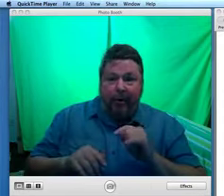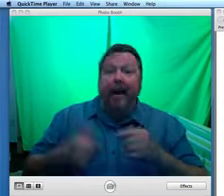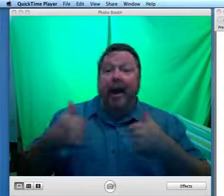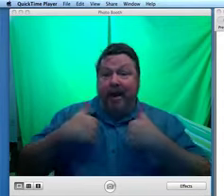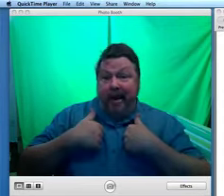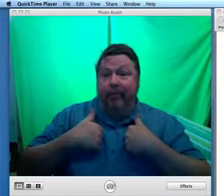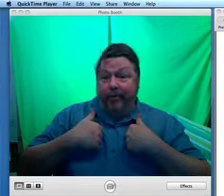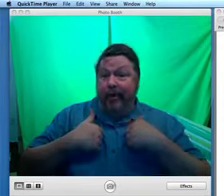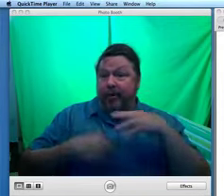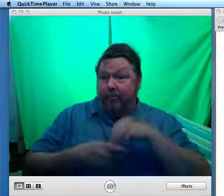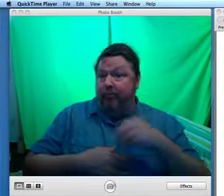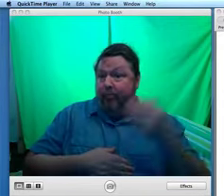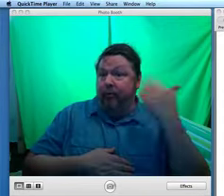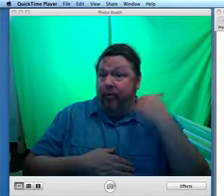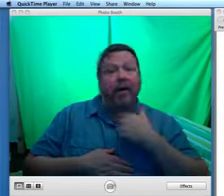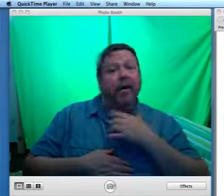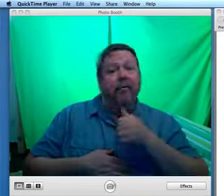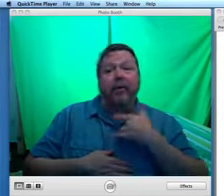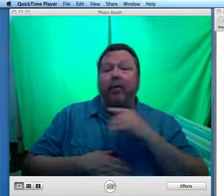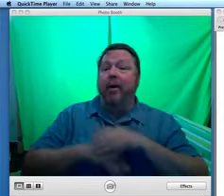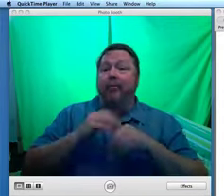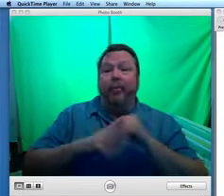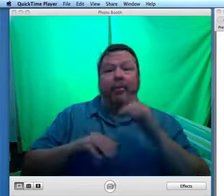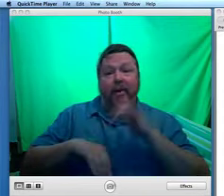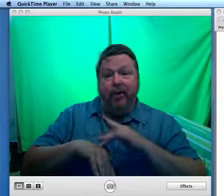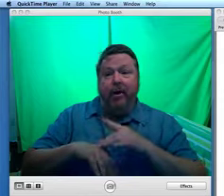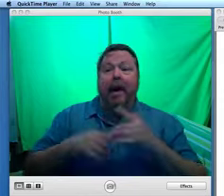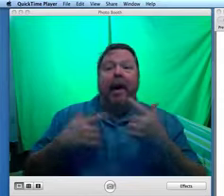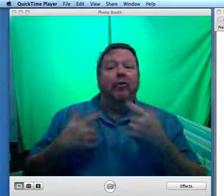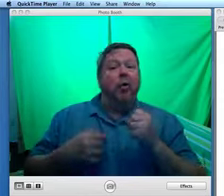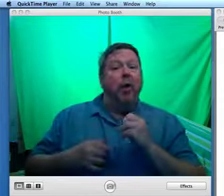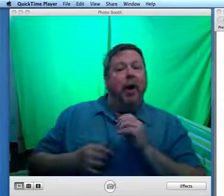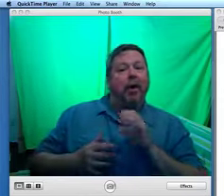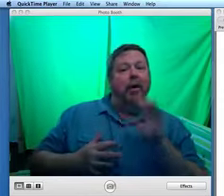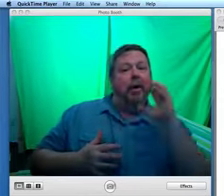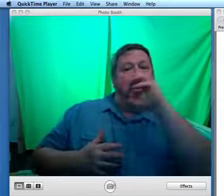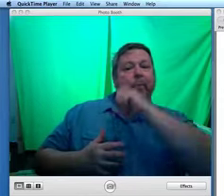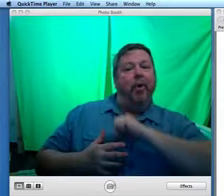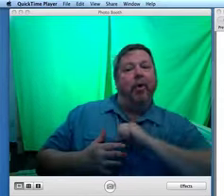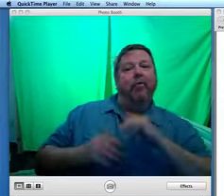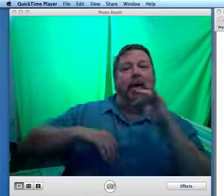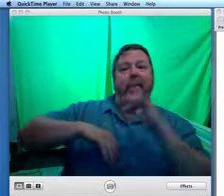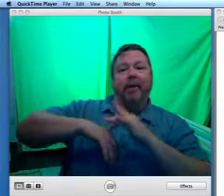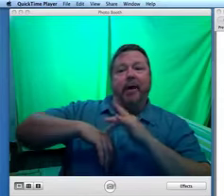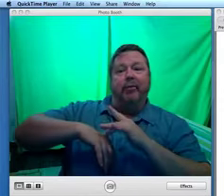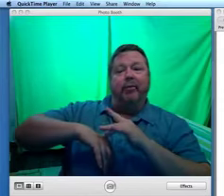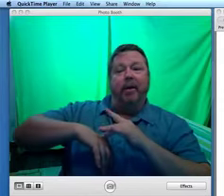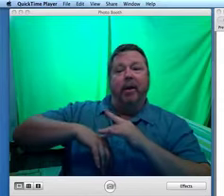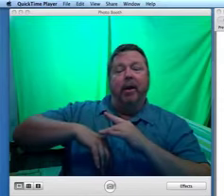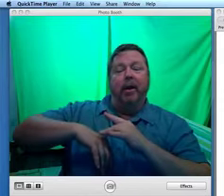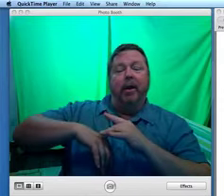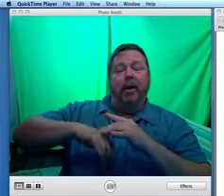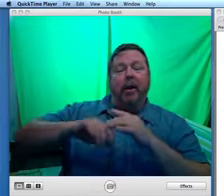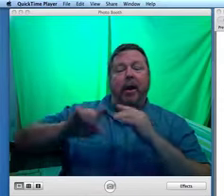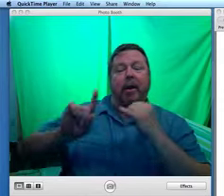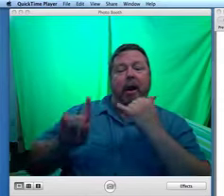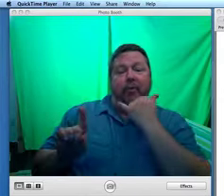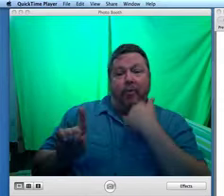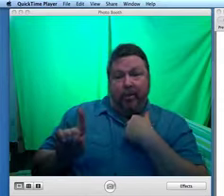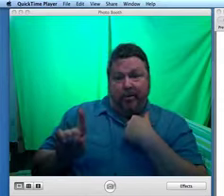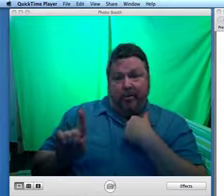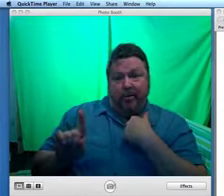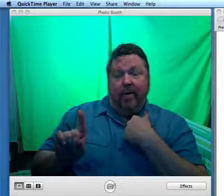it, and that was me before. I did not feel comfortable touching it, so I approximated a touch, and